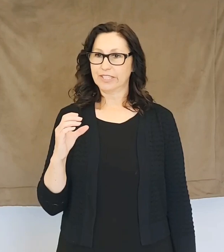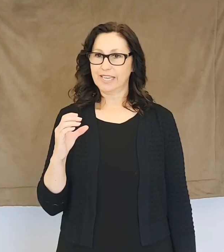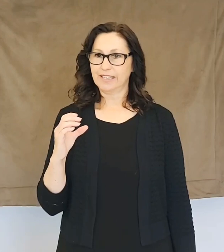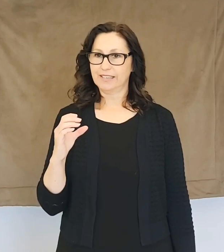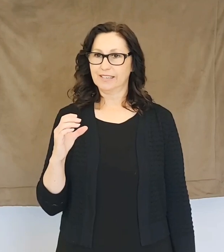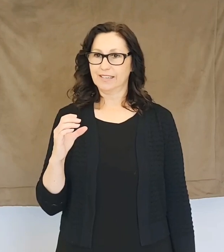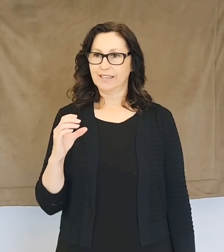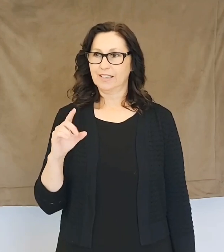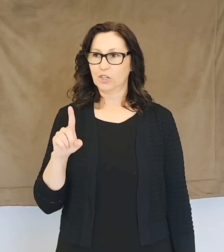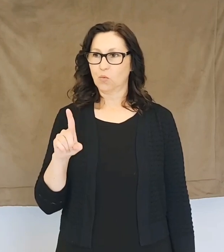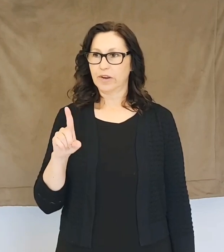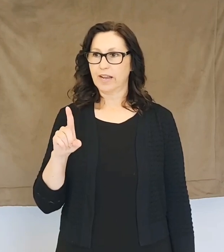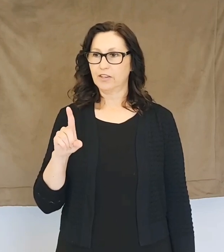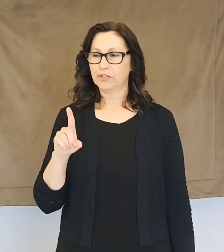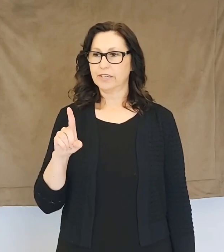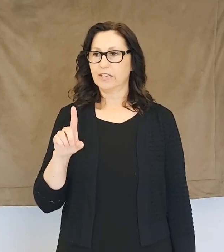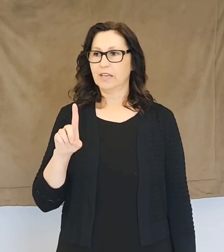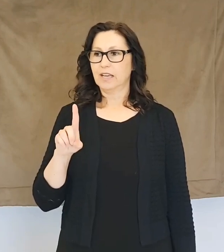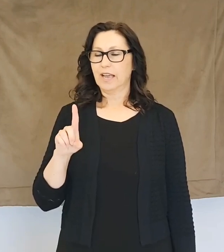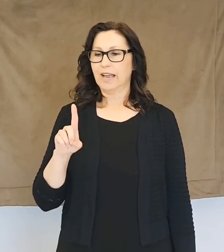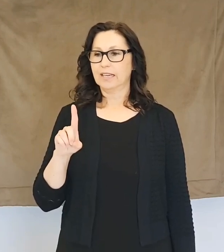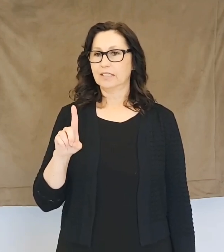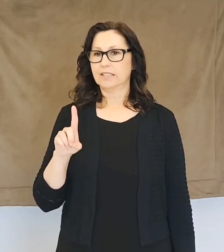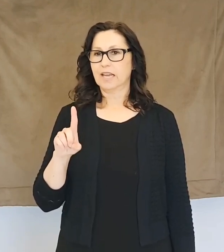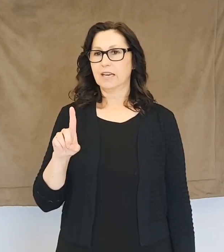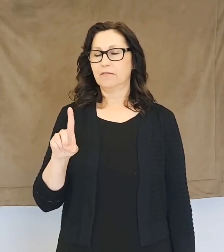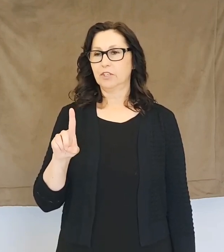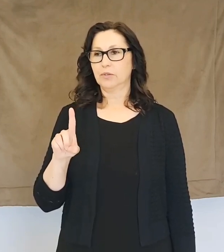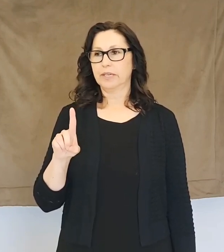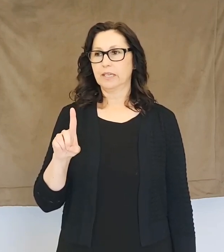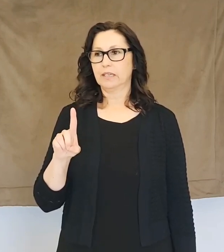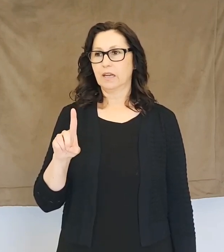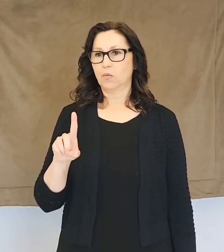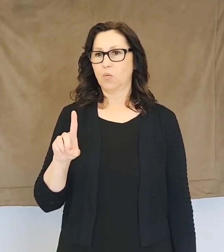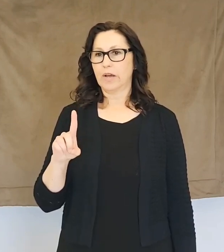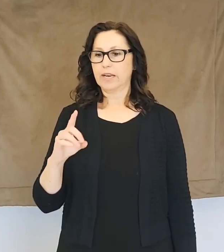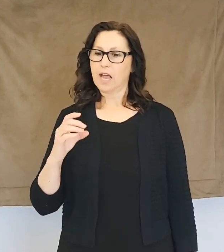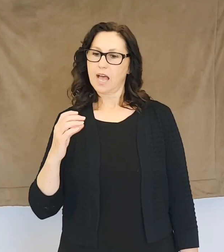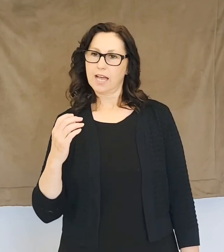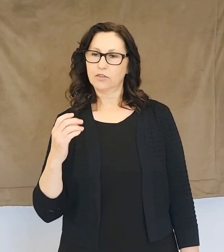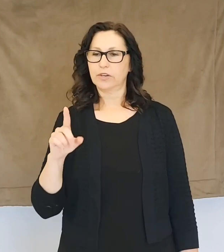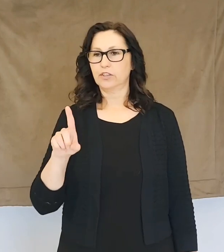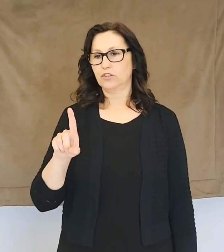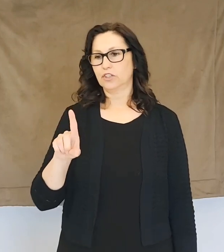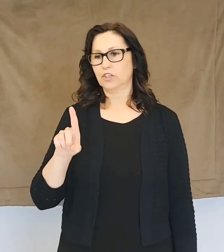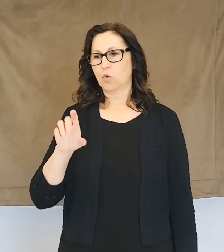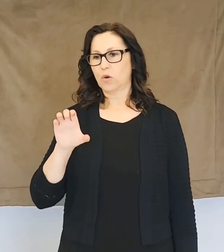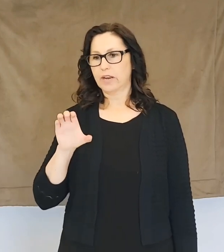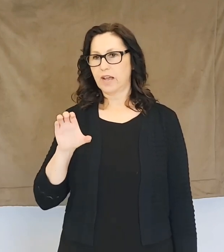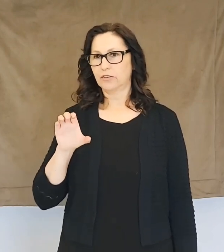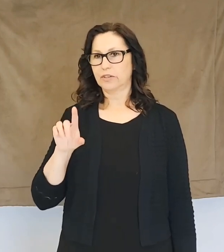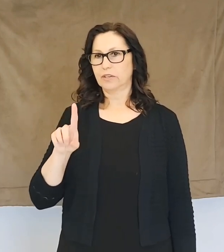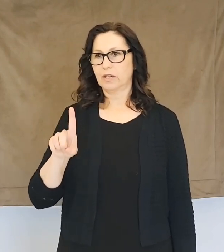C. So 100, instead of doing 100, you just go 100.